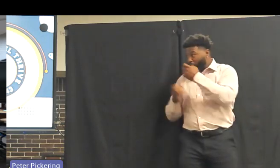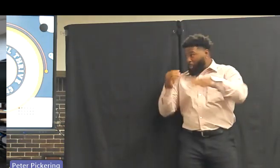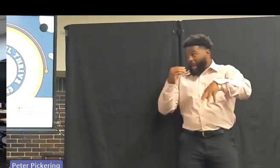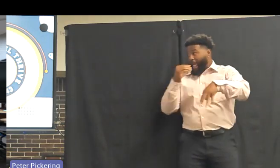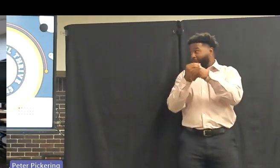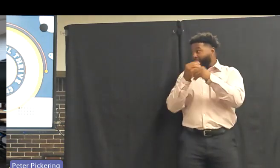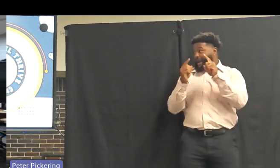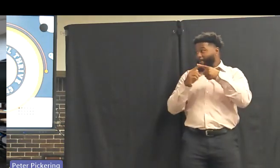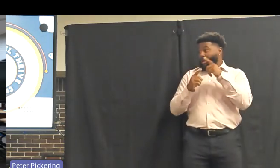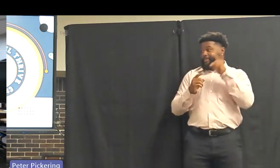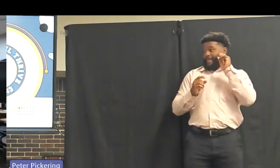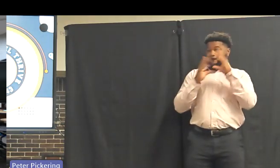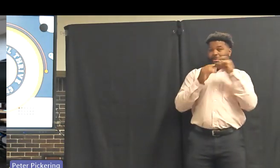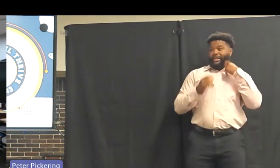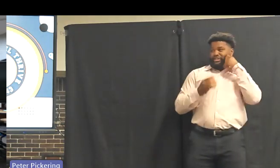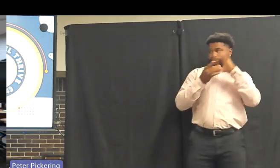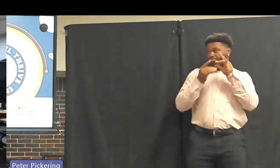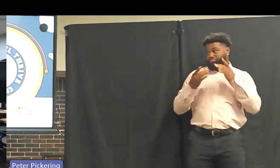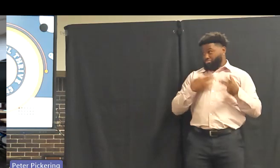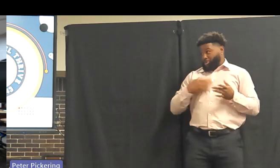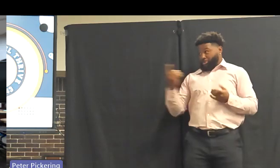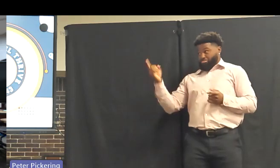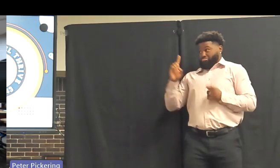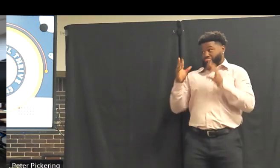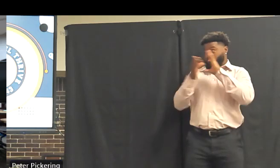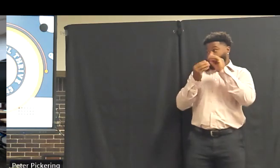to add about that meeting, I'm happy to have you